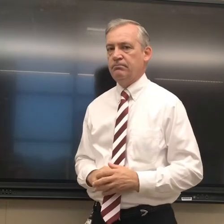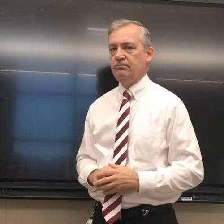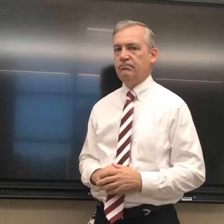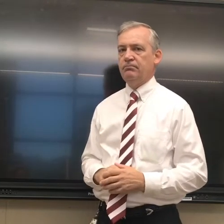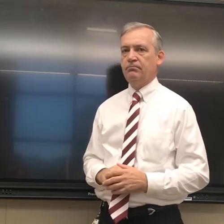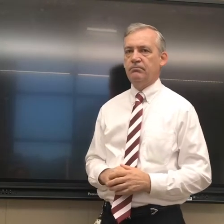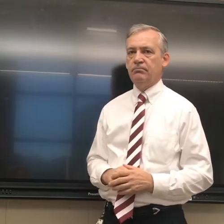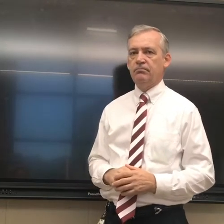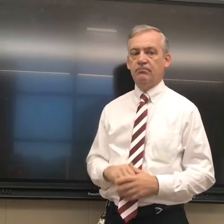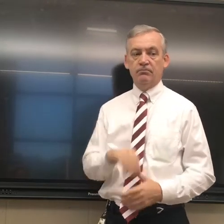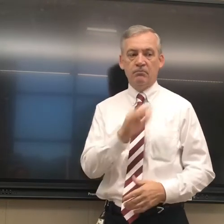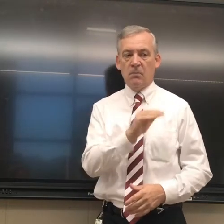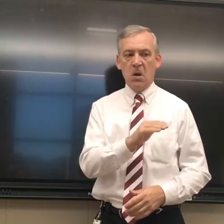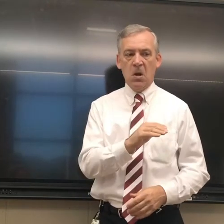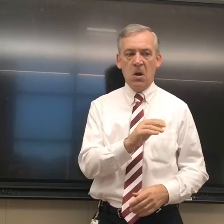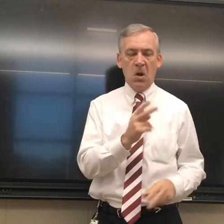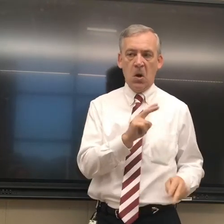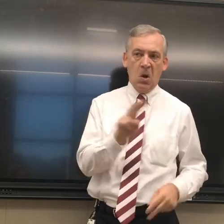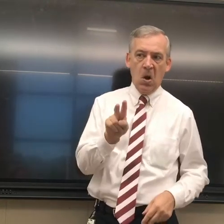Look, there she is, I whispered,